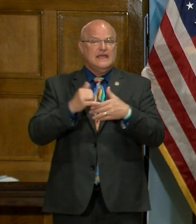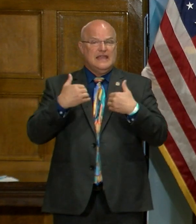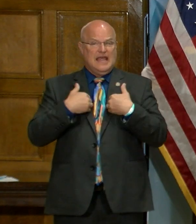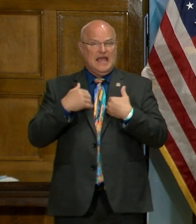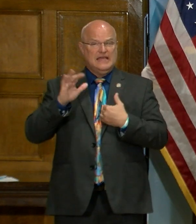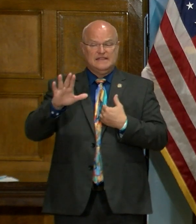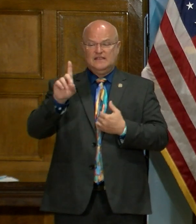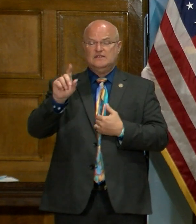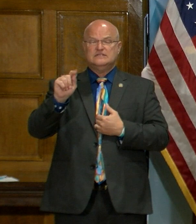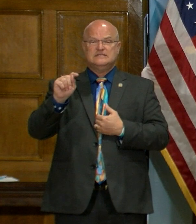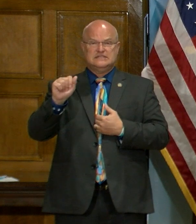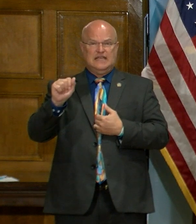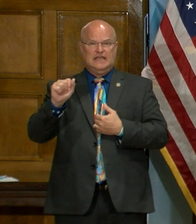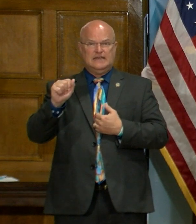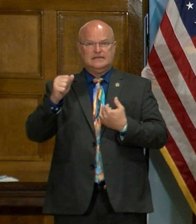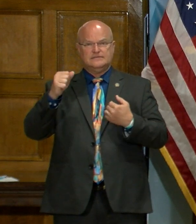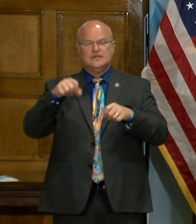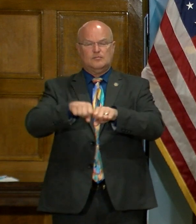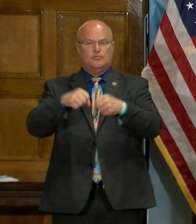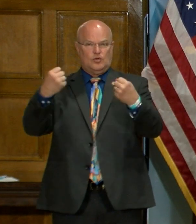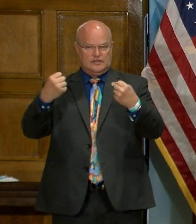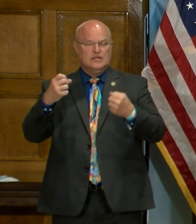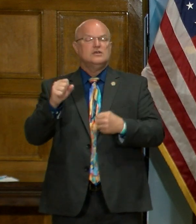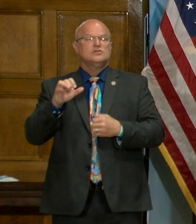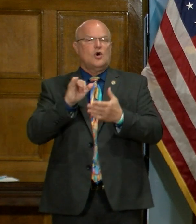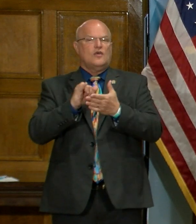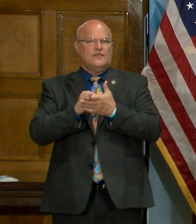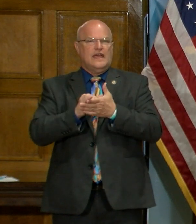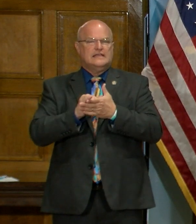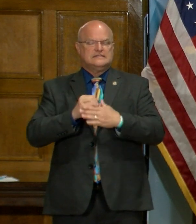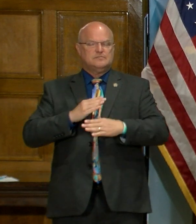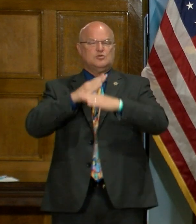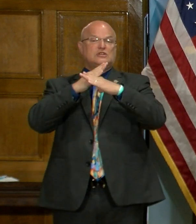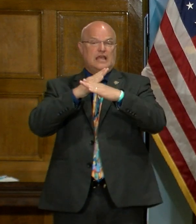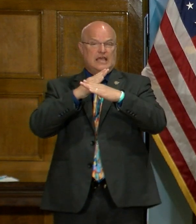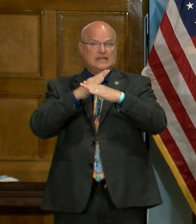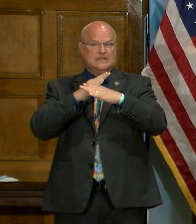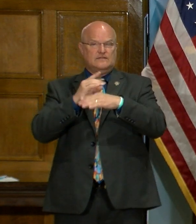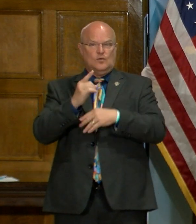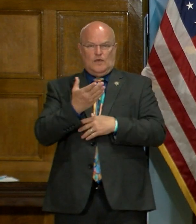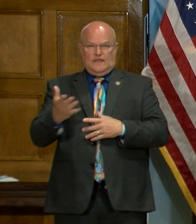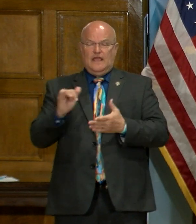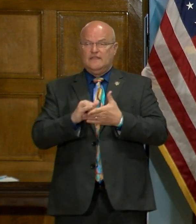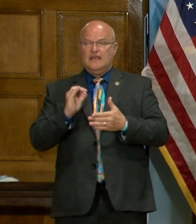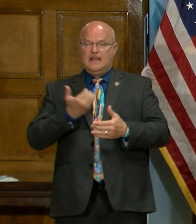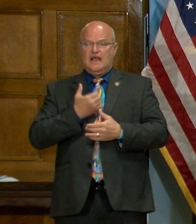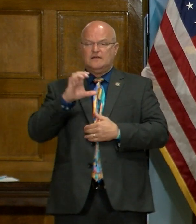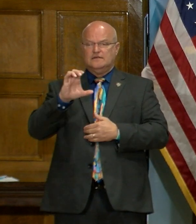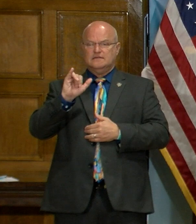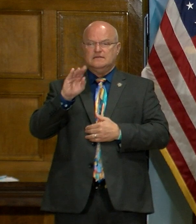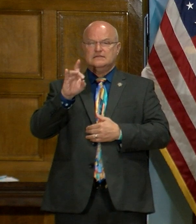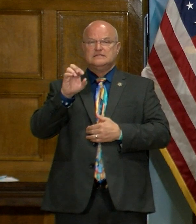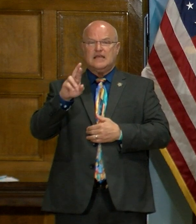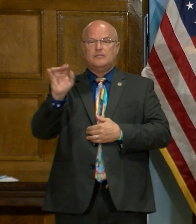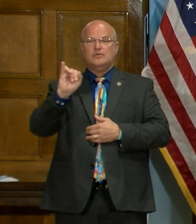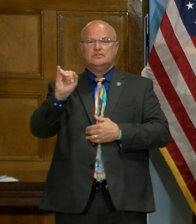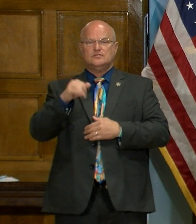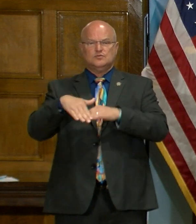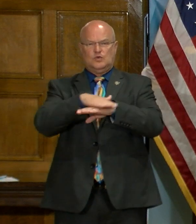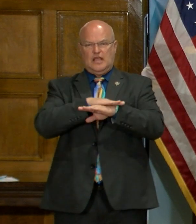has their data compromised. And so that's just a protective measure, and that's one of the things that our cyber insurance would help